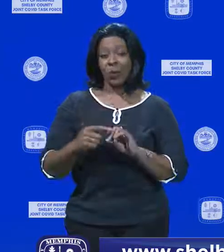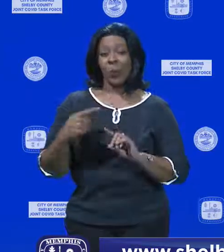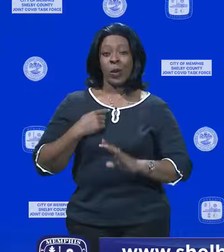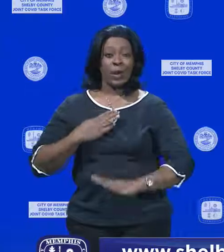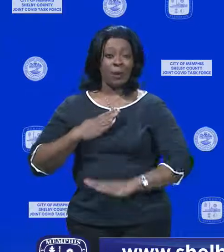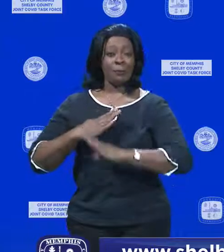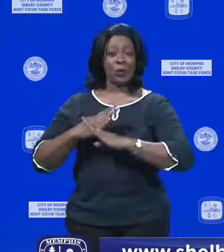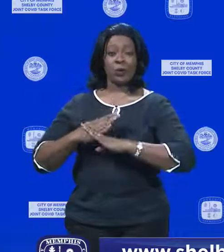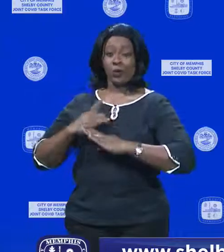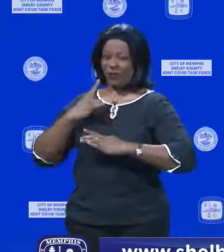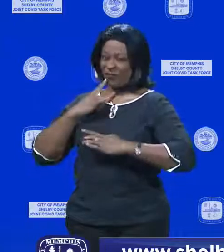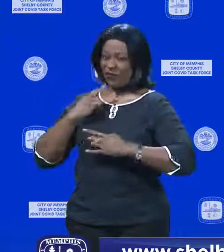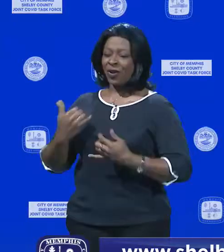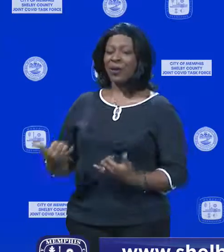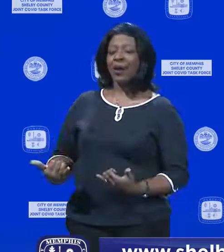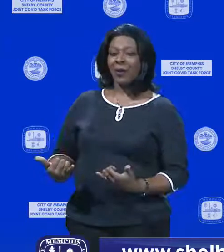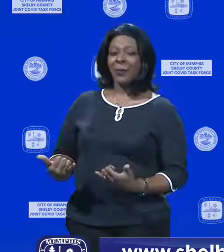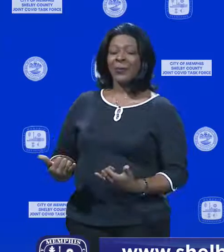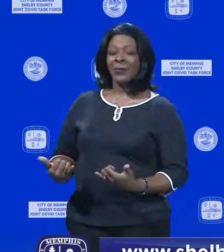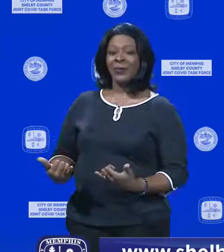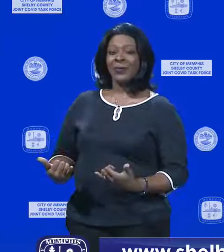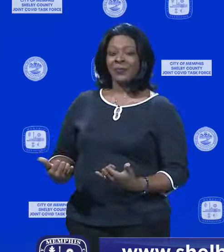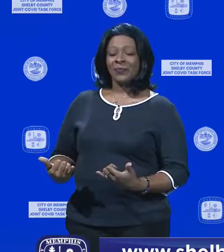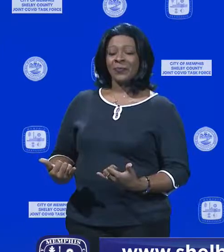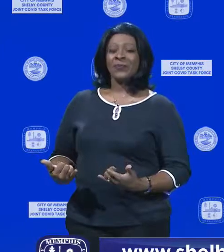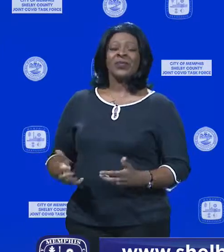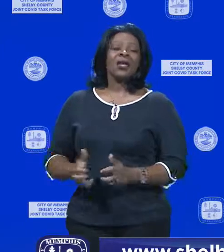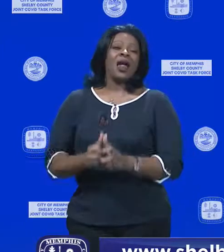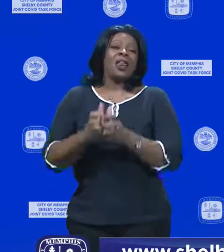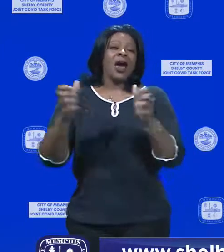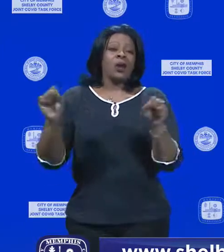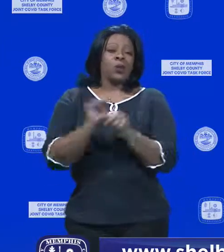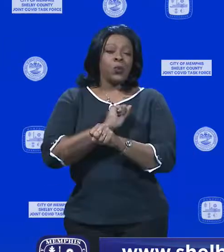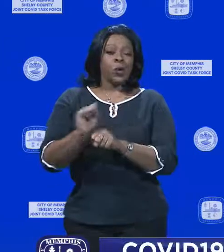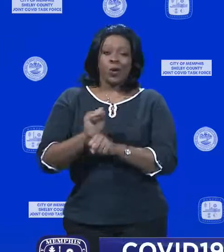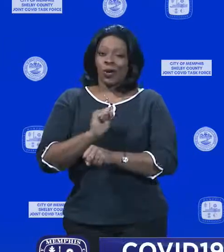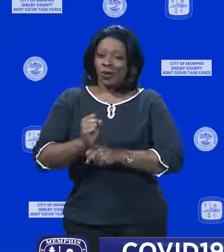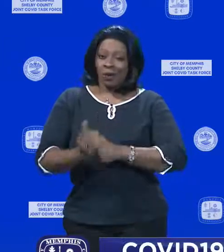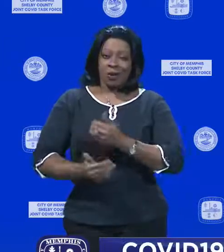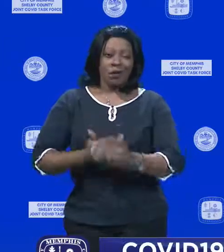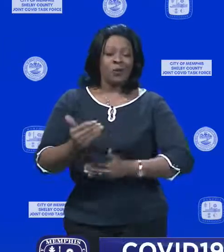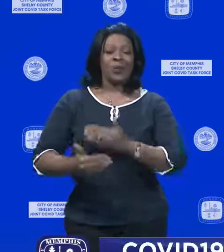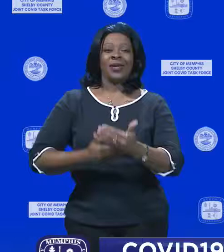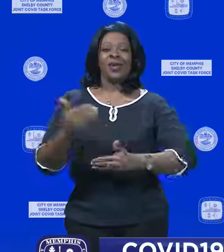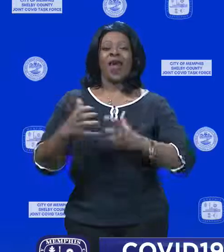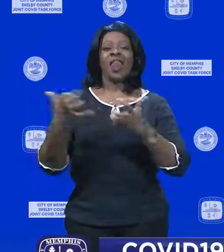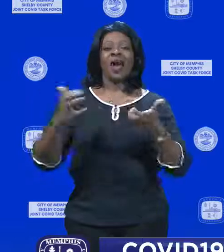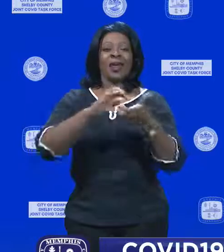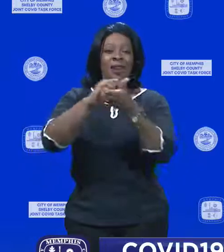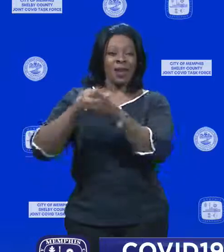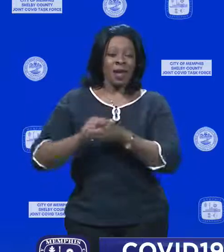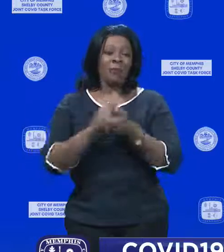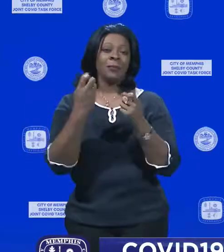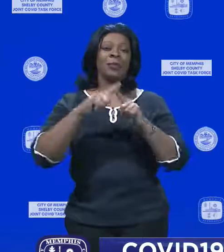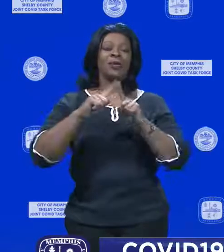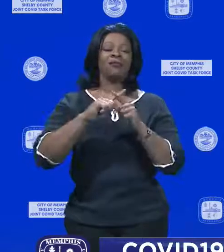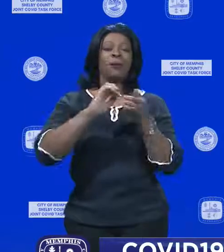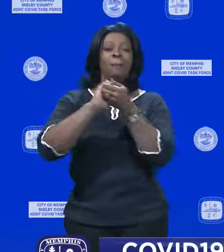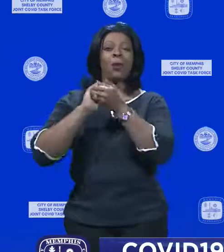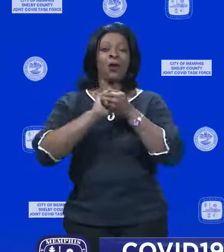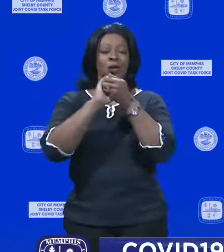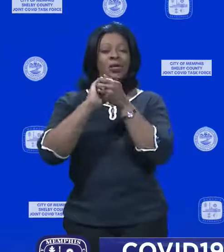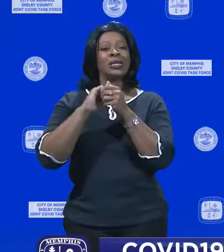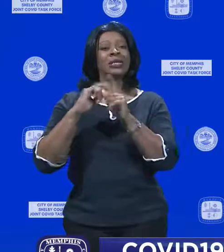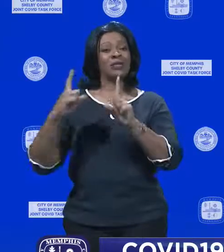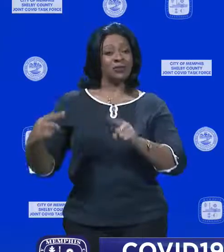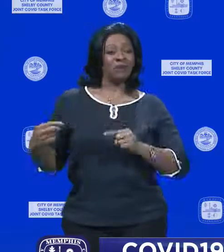for the moment. And there's been a lot of work along the way and a lot of collaboration from many different partners to bring us to